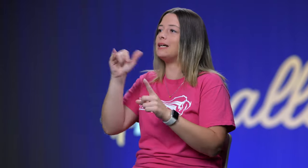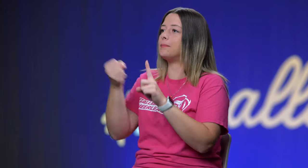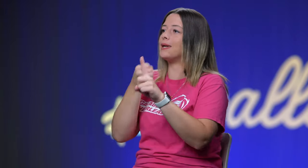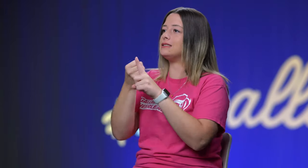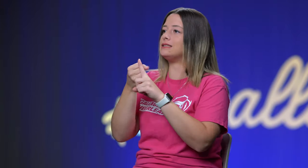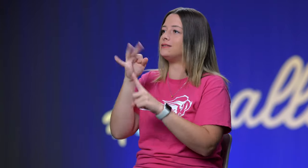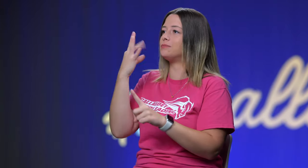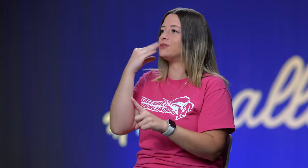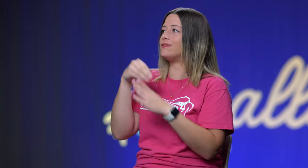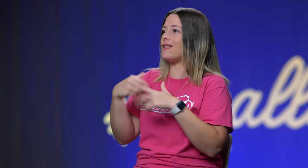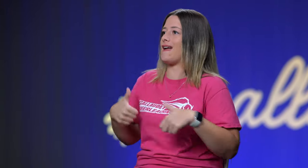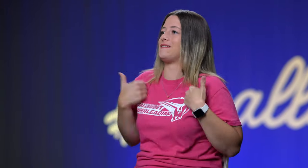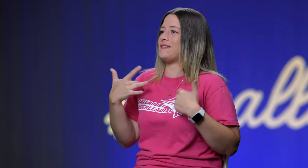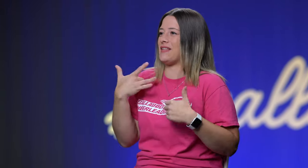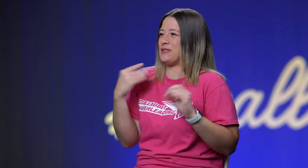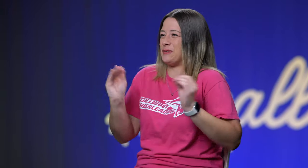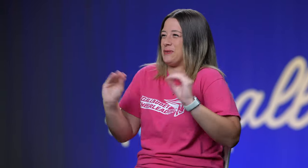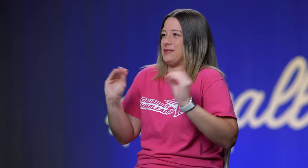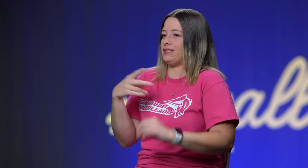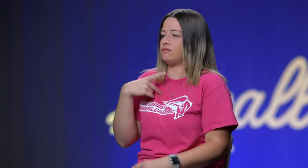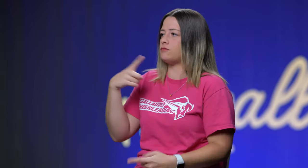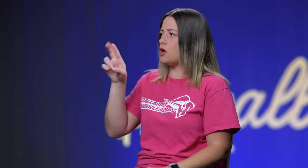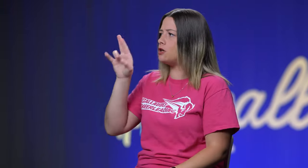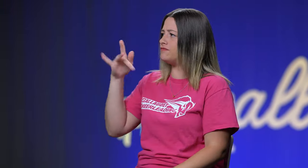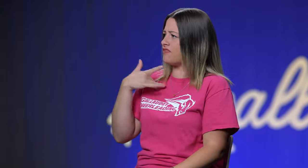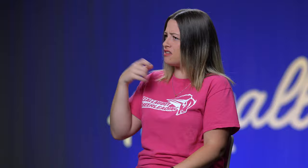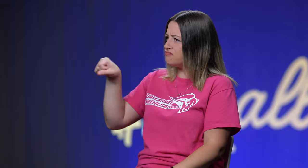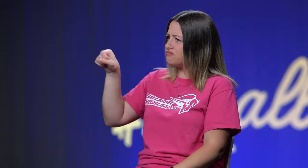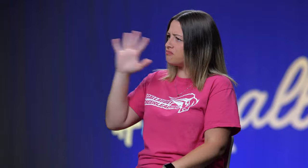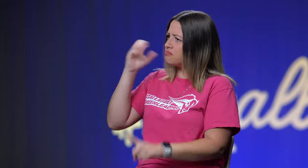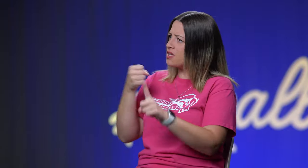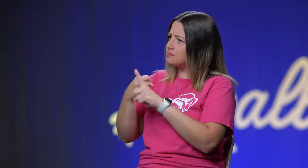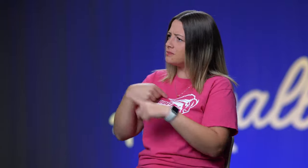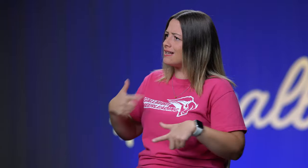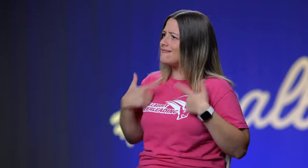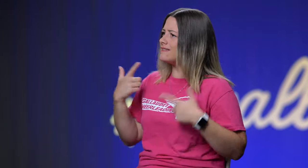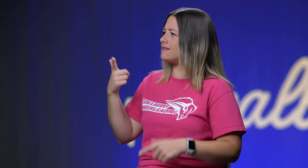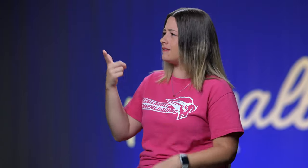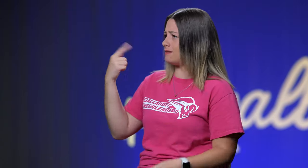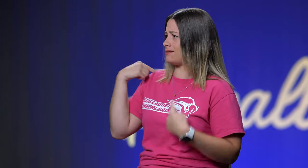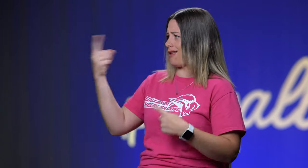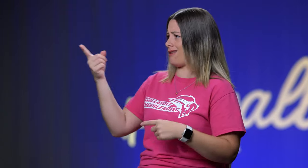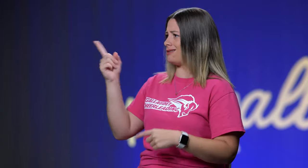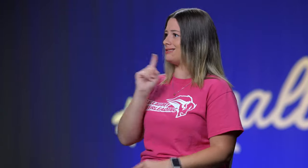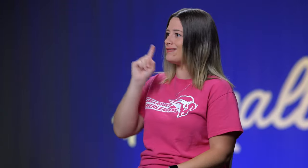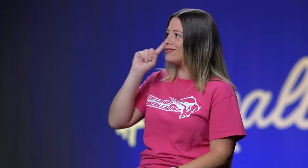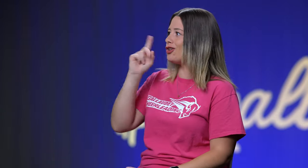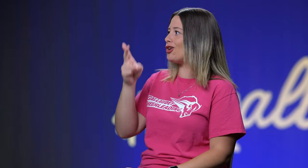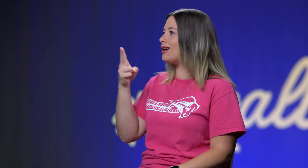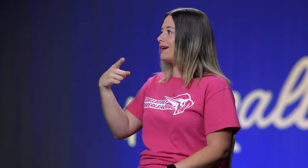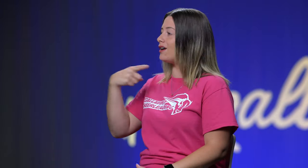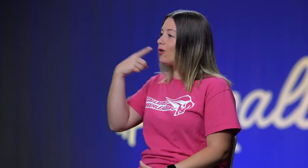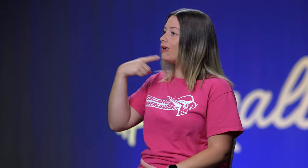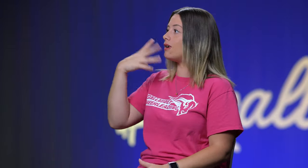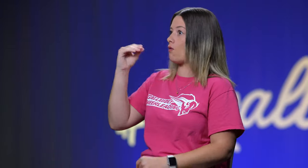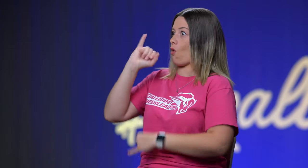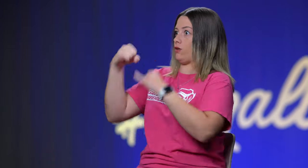experience. In contrast, I felt that RIT would impact my life with the blend of deaf, hard of hearing, and hearing students, not to mention